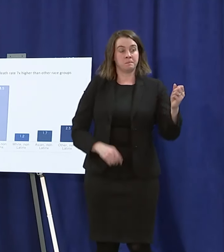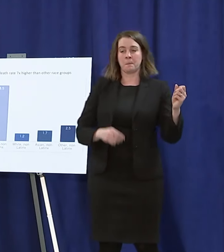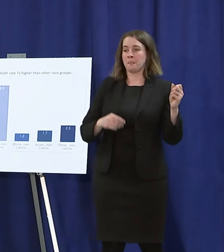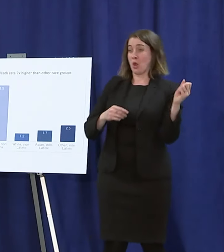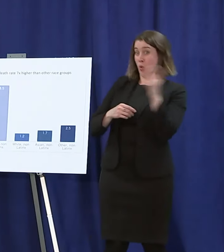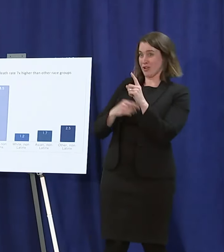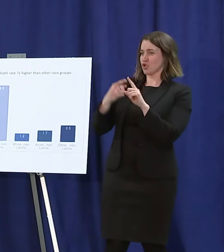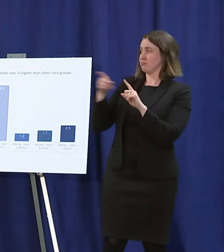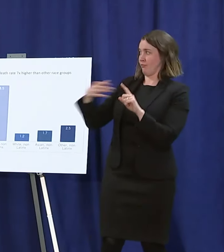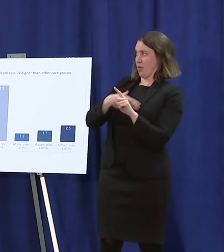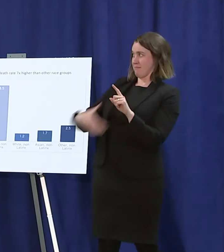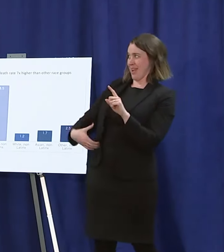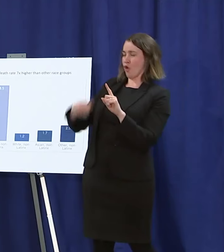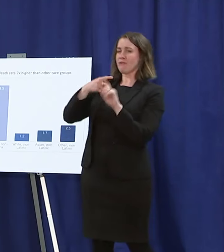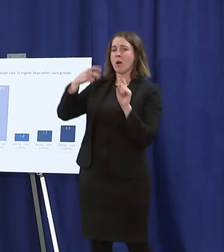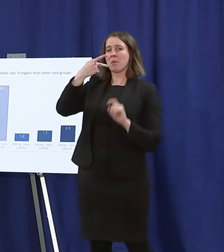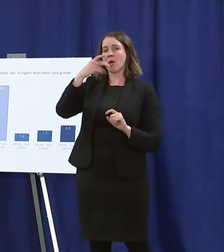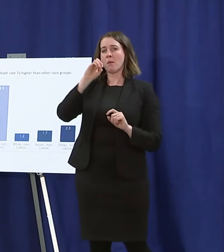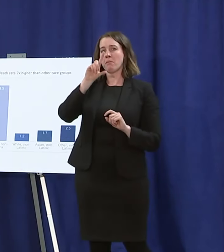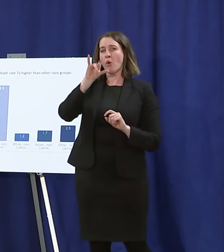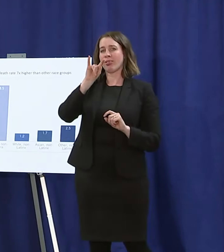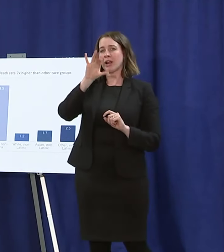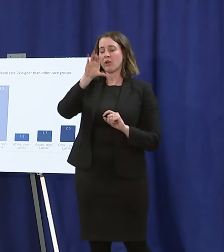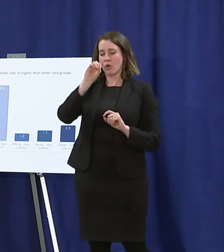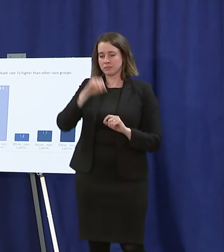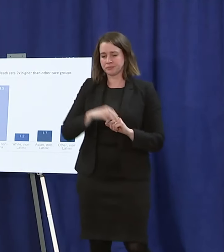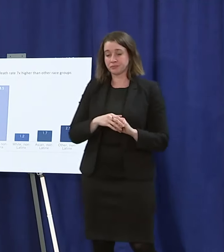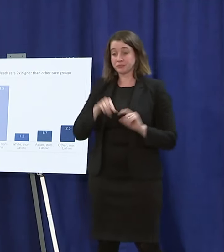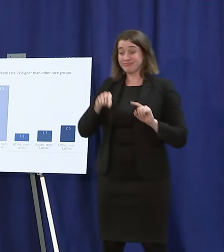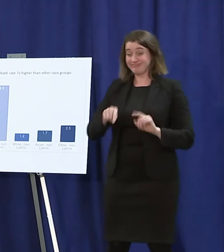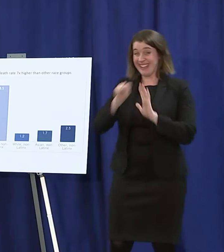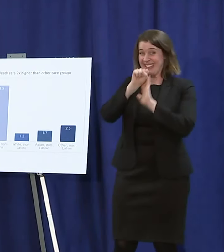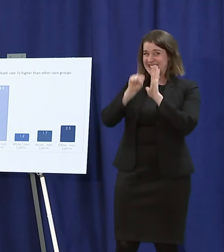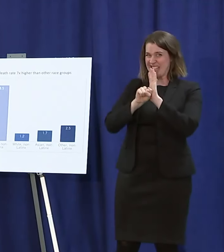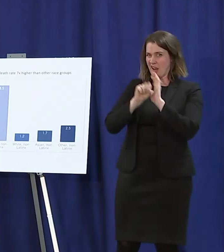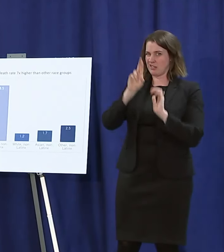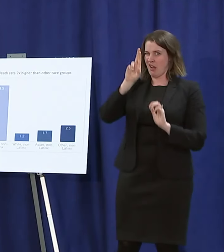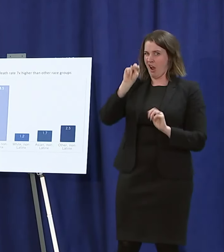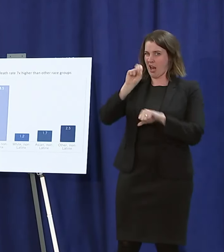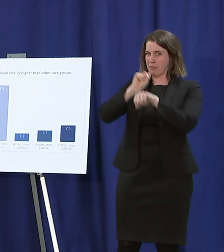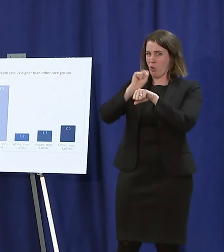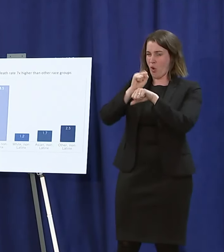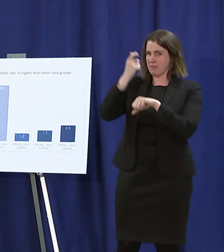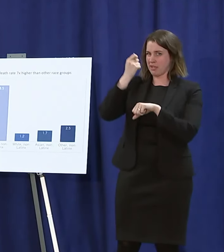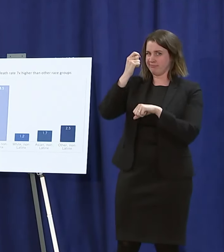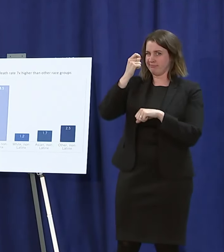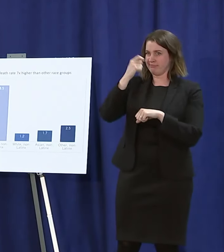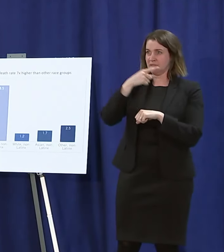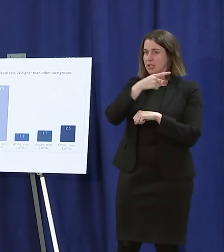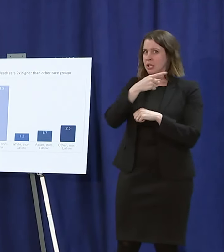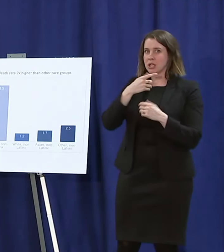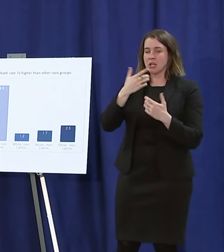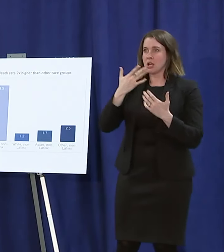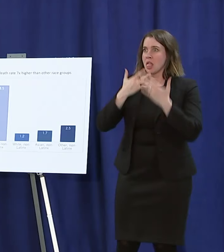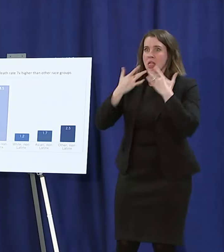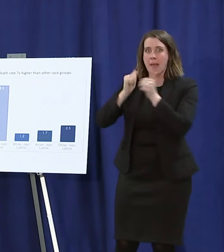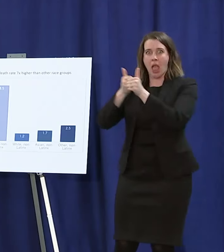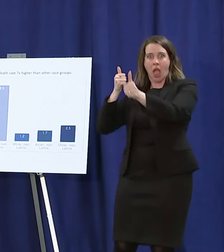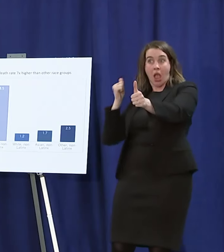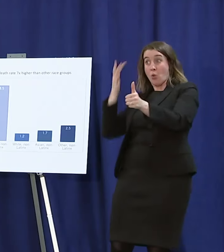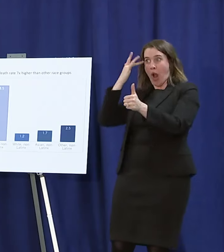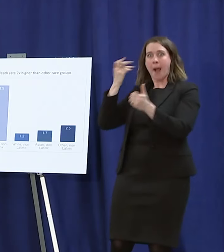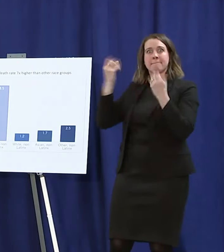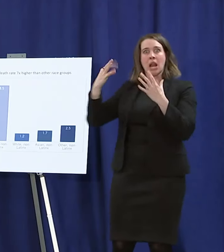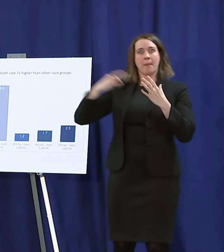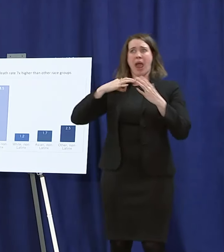the mayor. The state's unemployment insurance system is struggling to keep up with applications. What do you think Congress should do